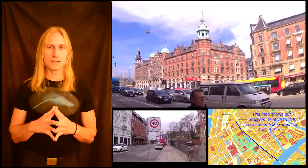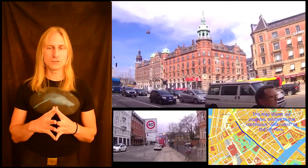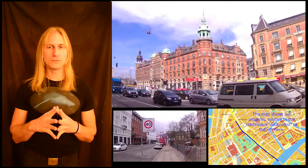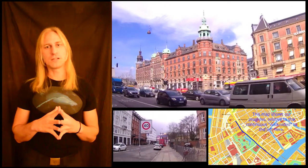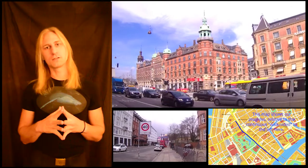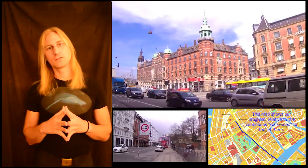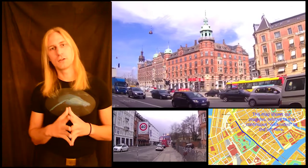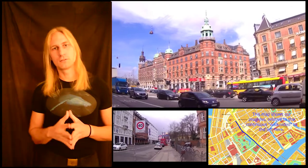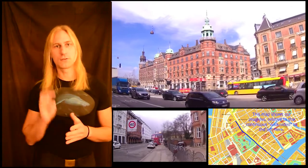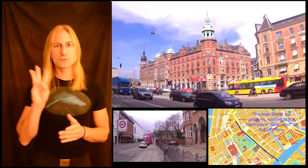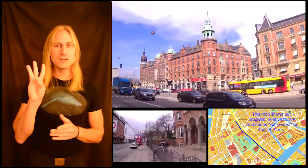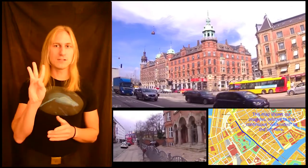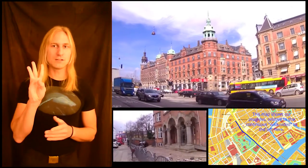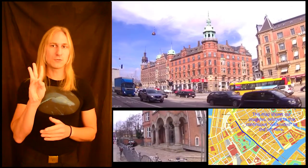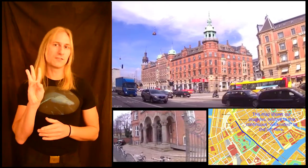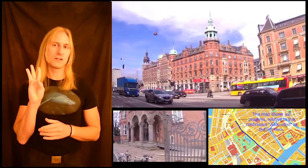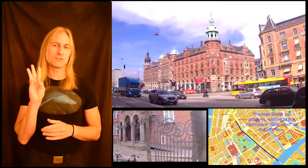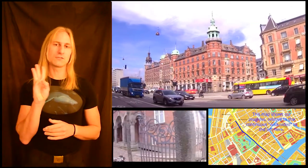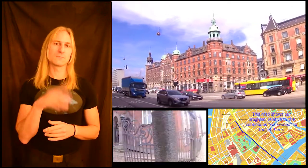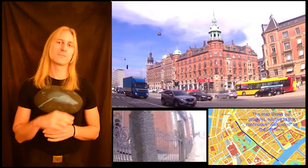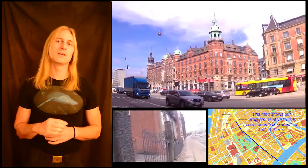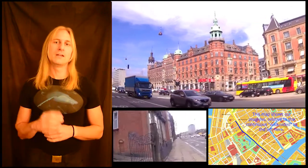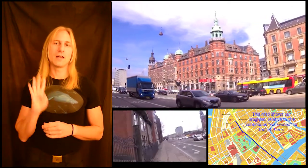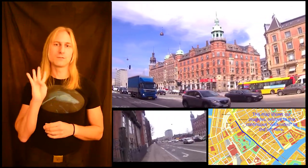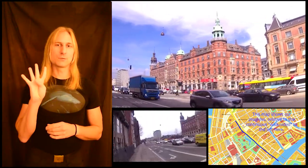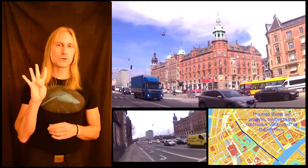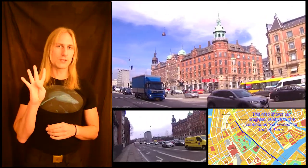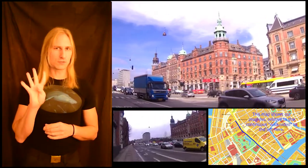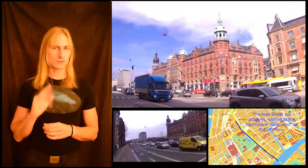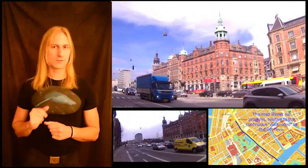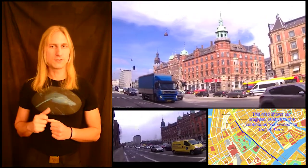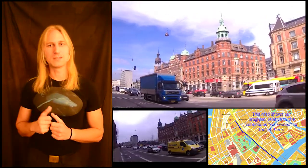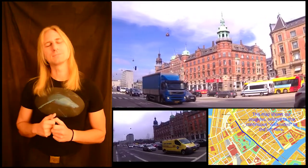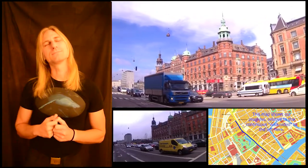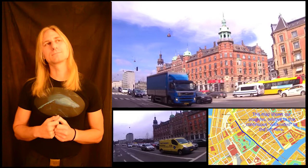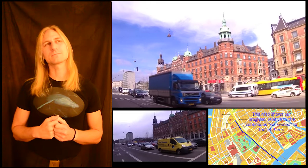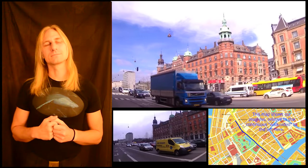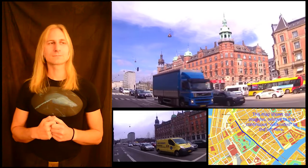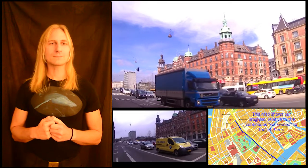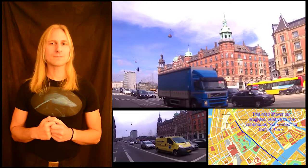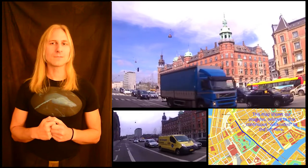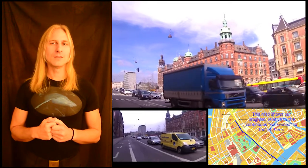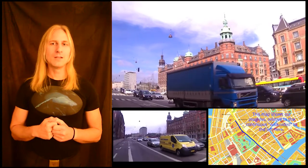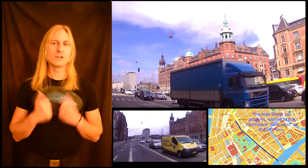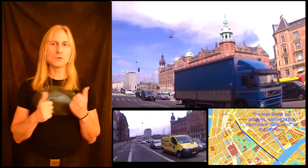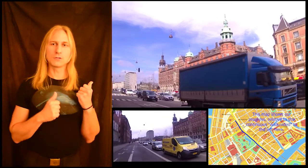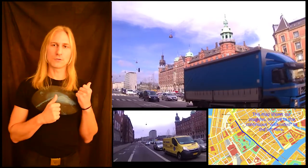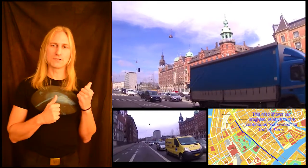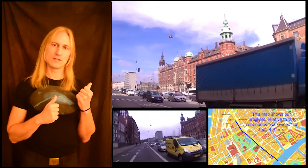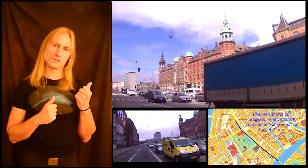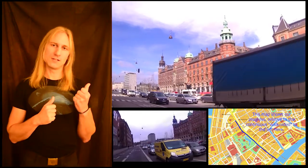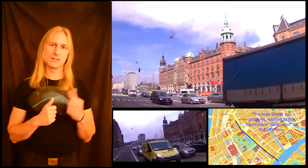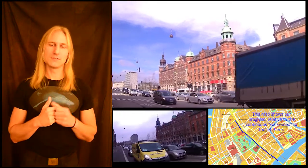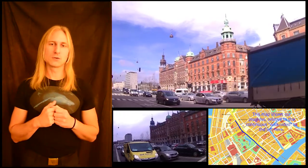naming convention that concerns 3 train stations and 4 sections of the city. The local